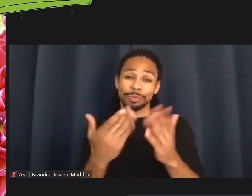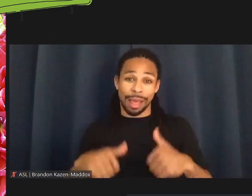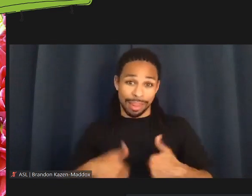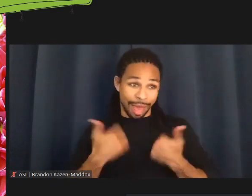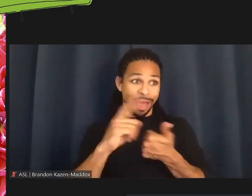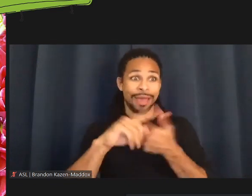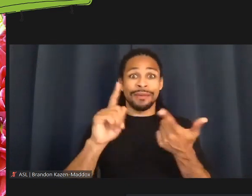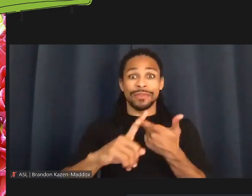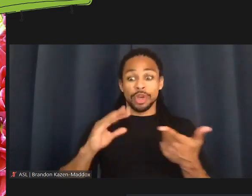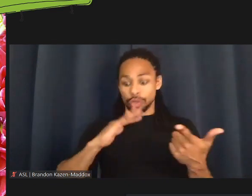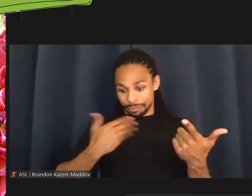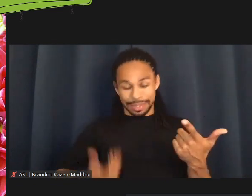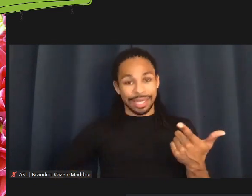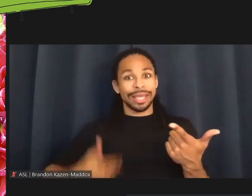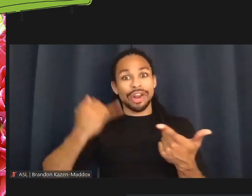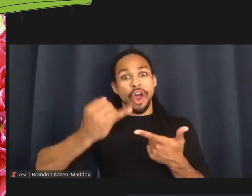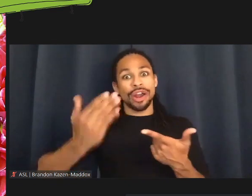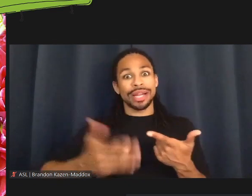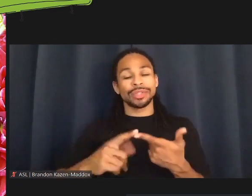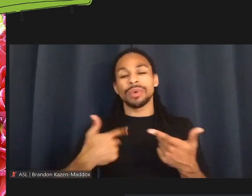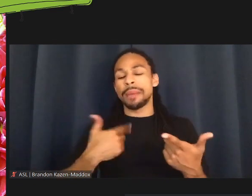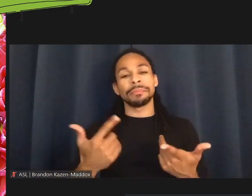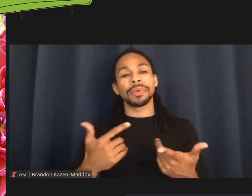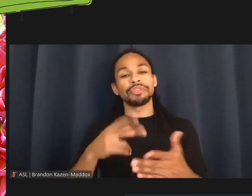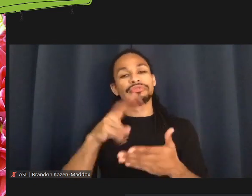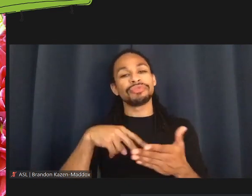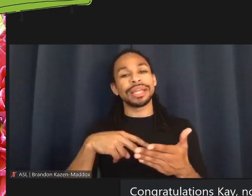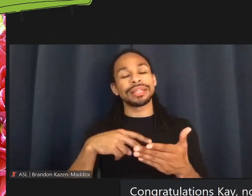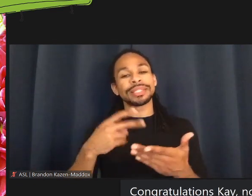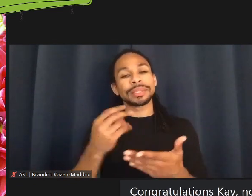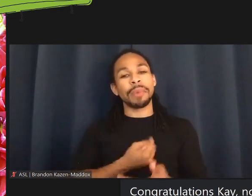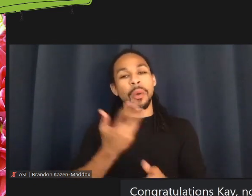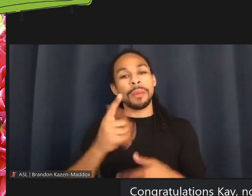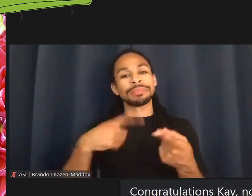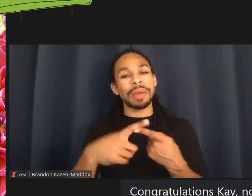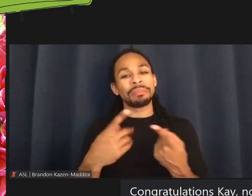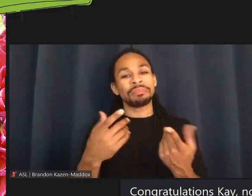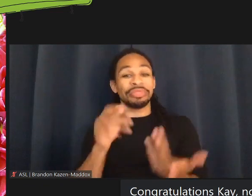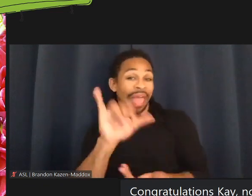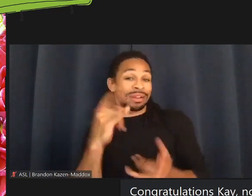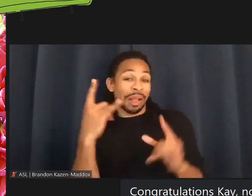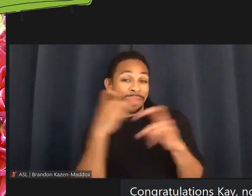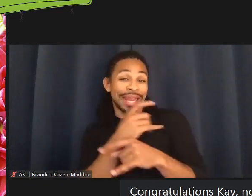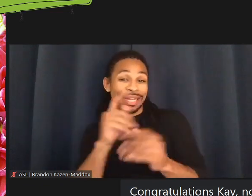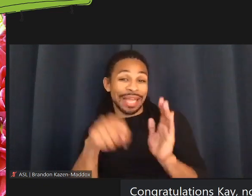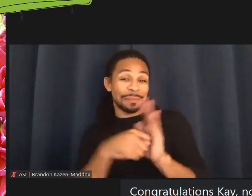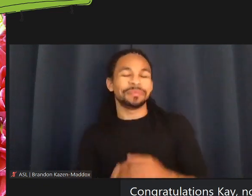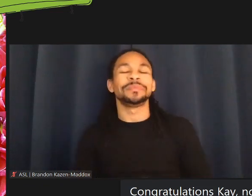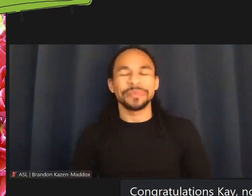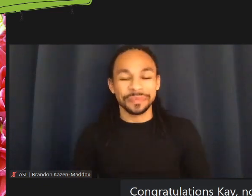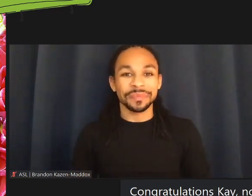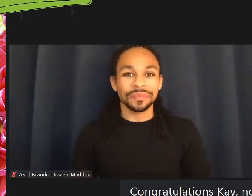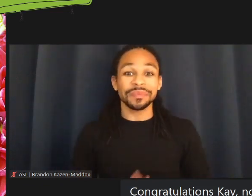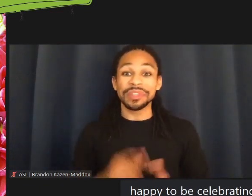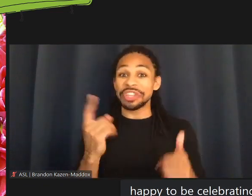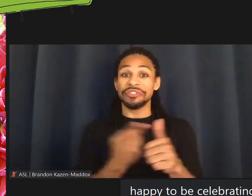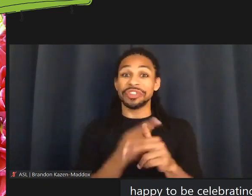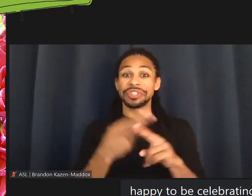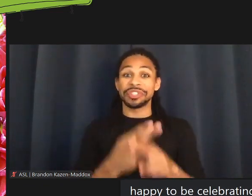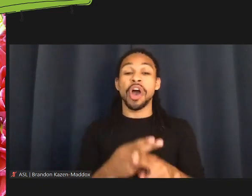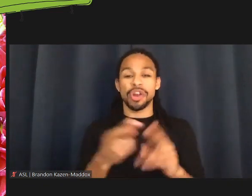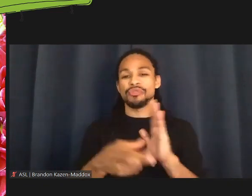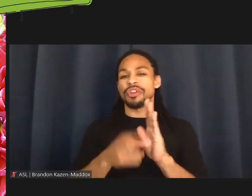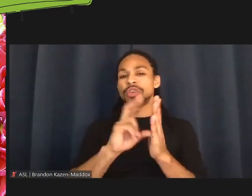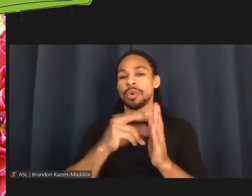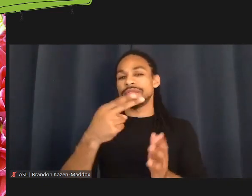And I'm just gonna read some poems about some of that. The first one is called A Review of Hamilton, an